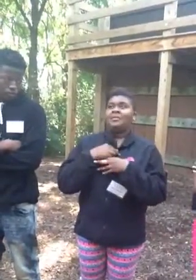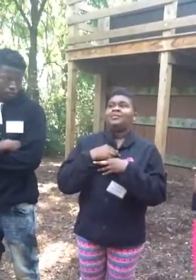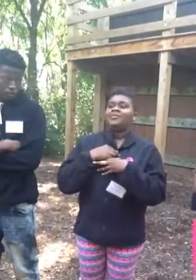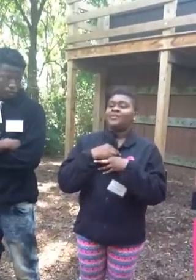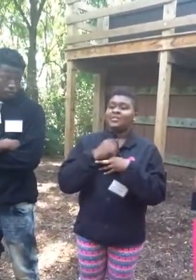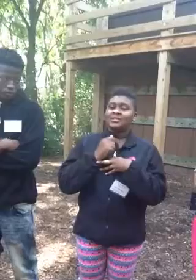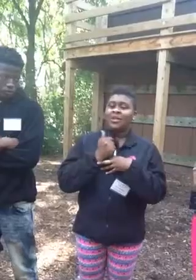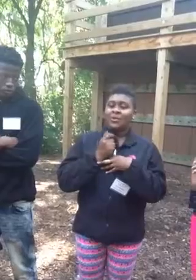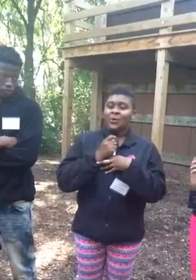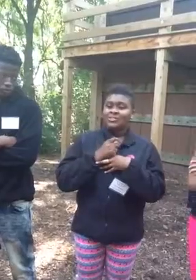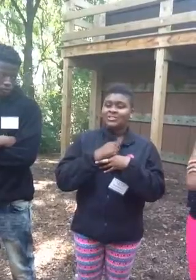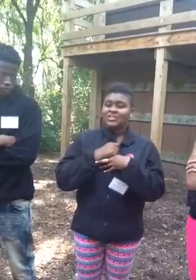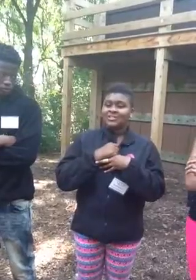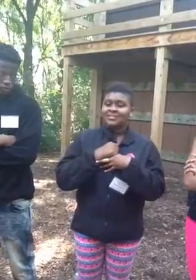make.